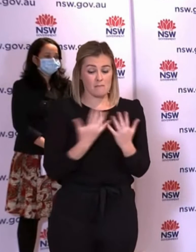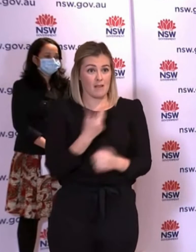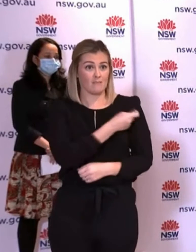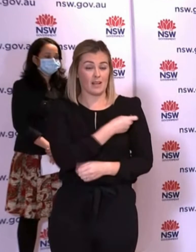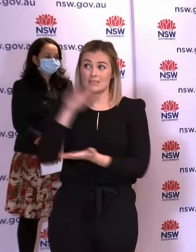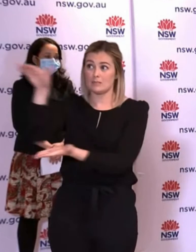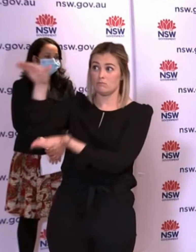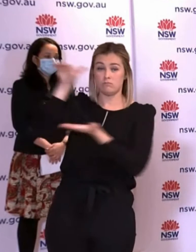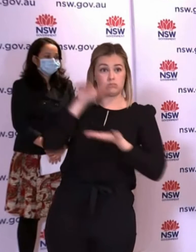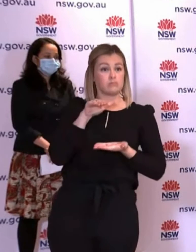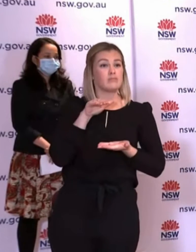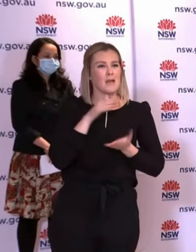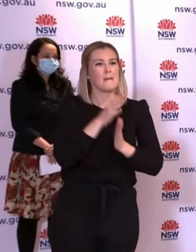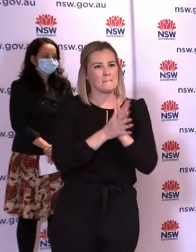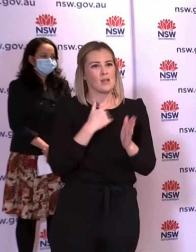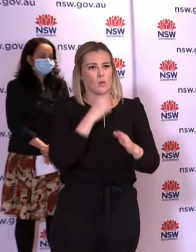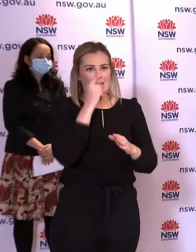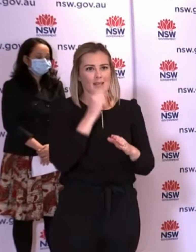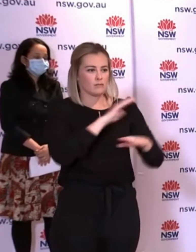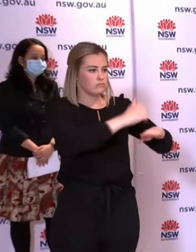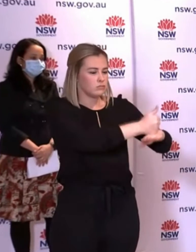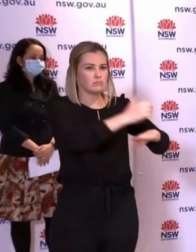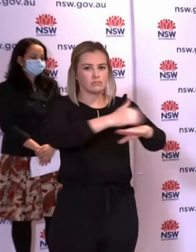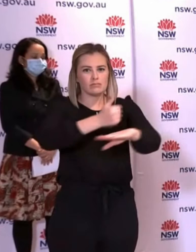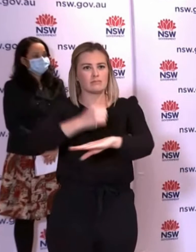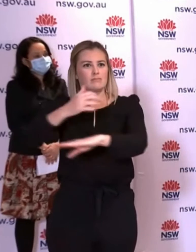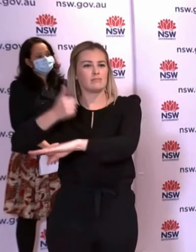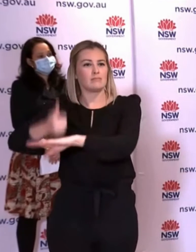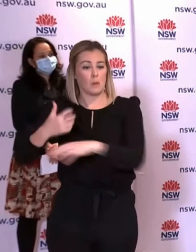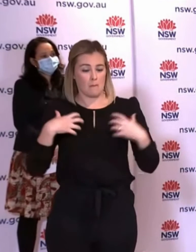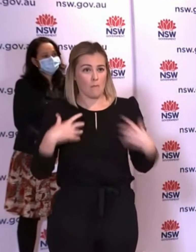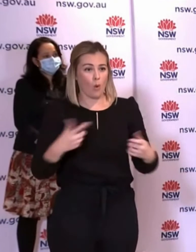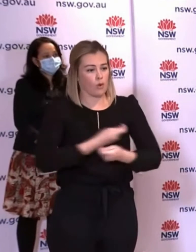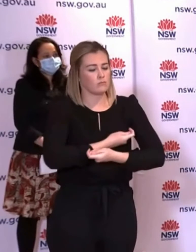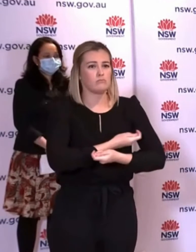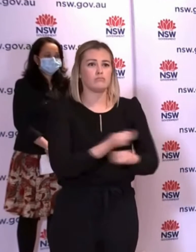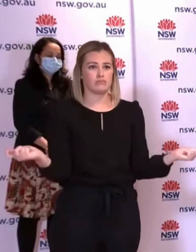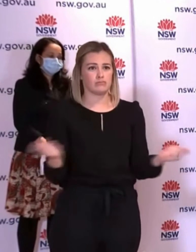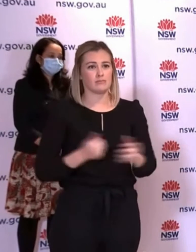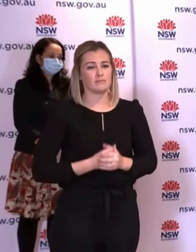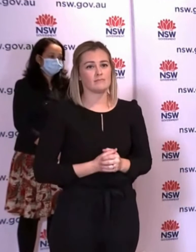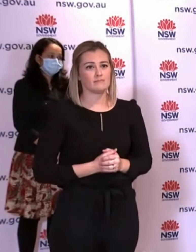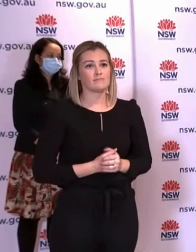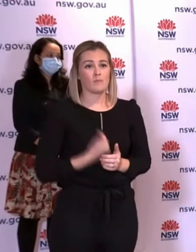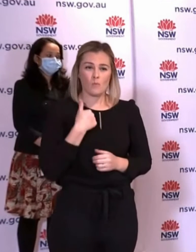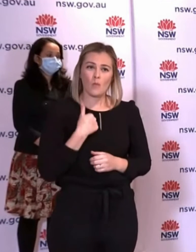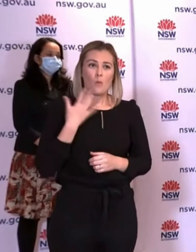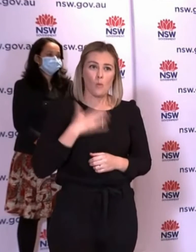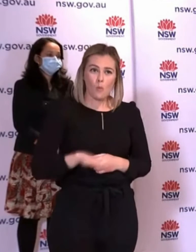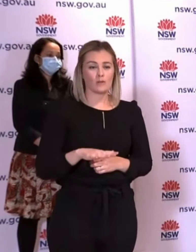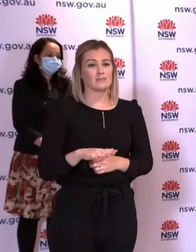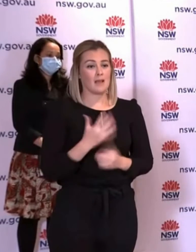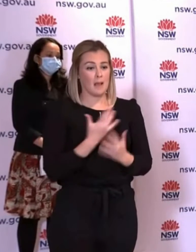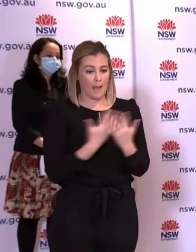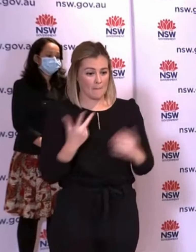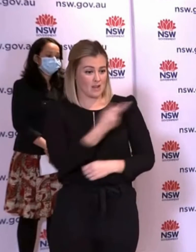reasons why we set up very large centres to be able to deliver as many vaccines in a day as we possibly can. That